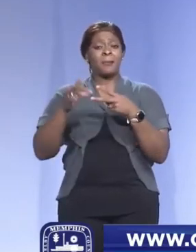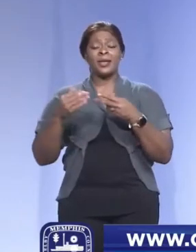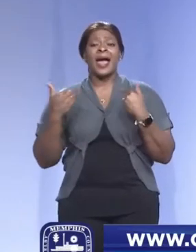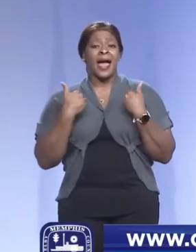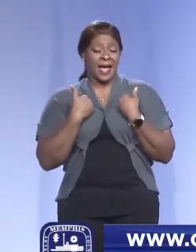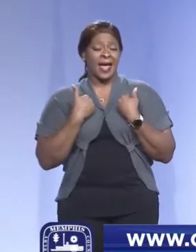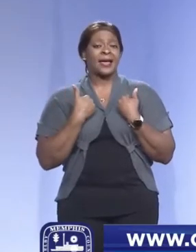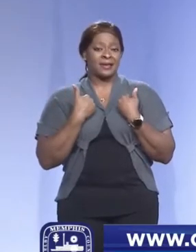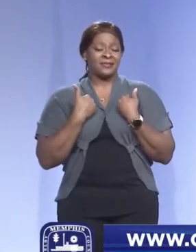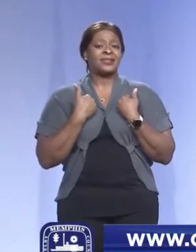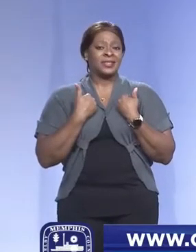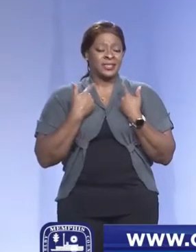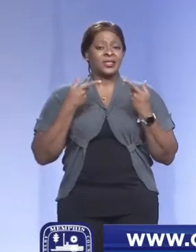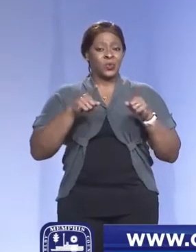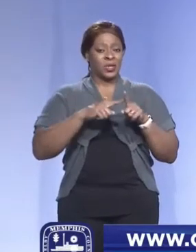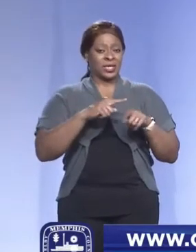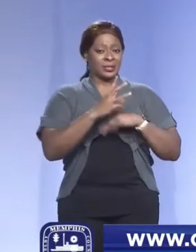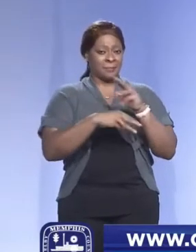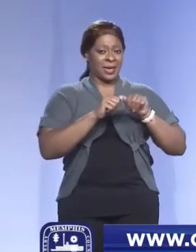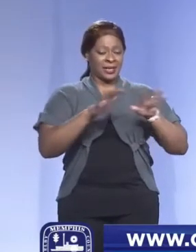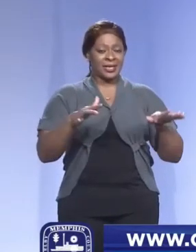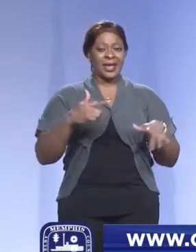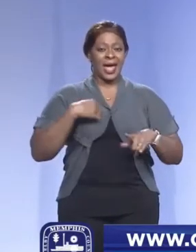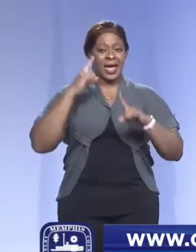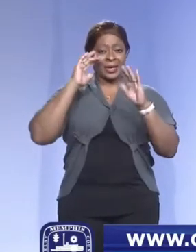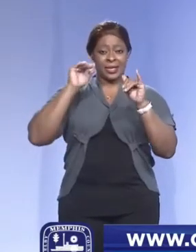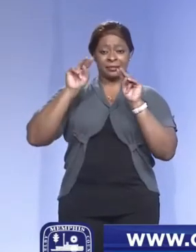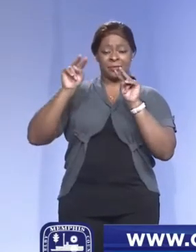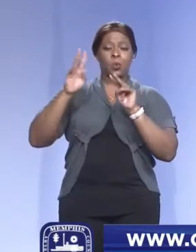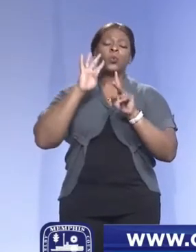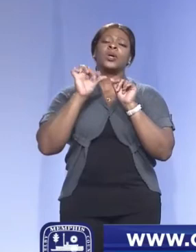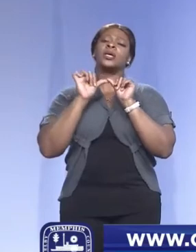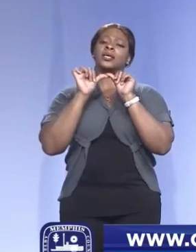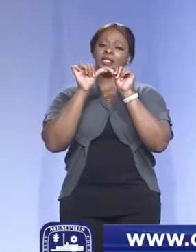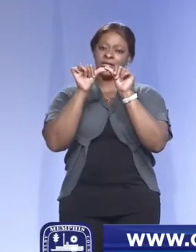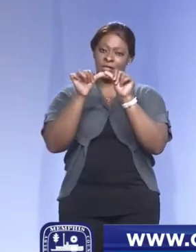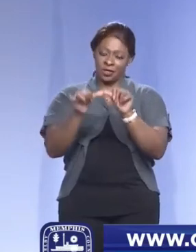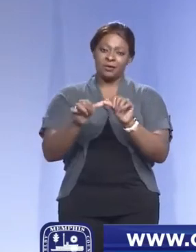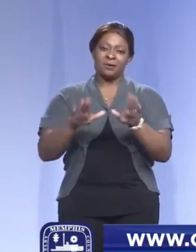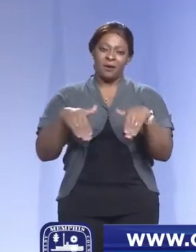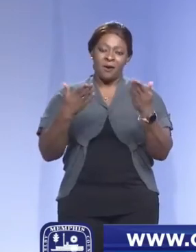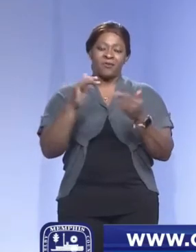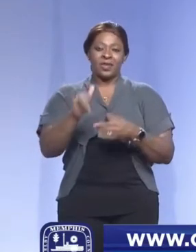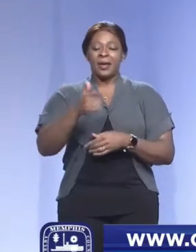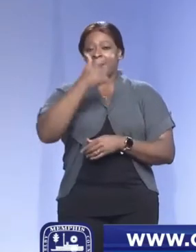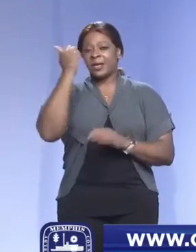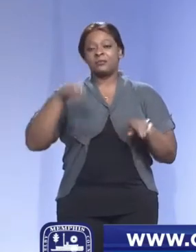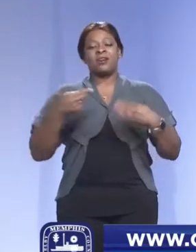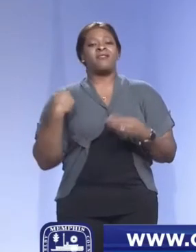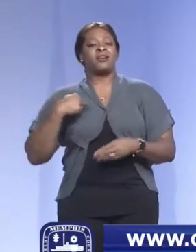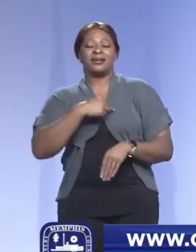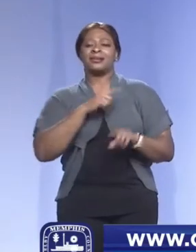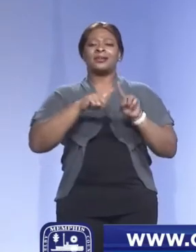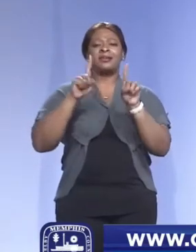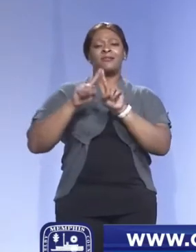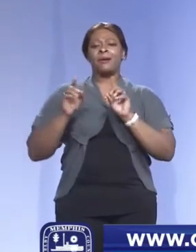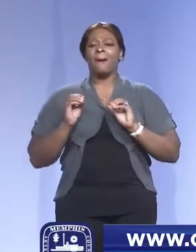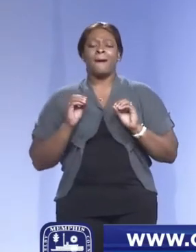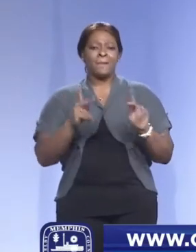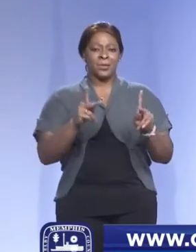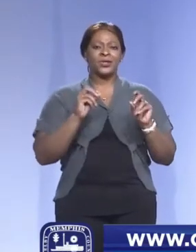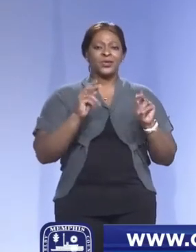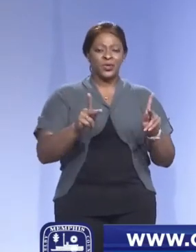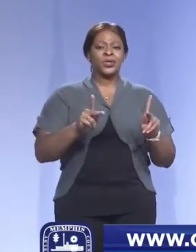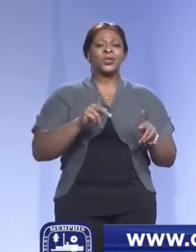adopted in light of the pandemic, I anticipate that we will continue to offer because it provides us the opportunity in